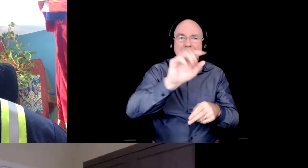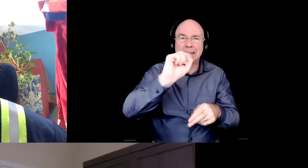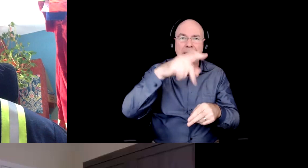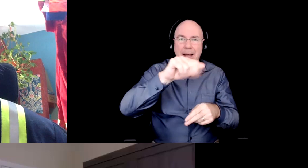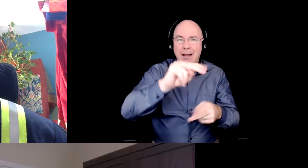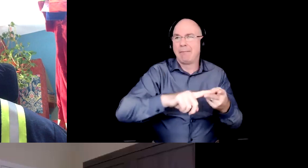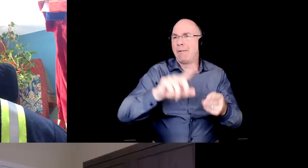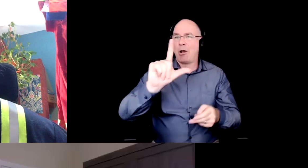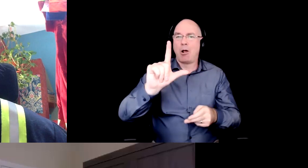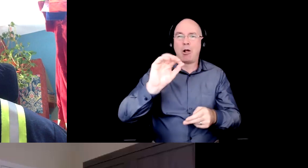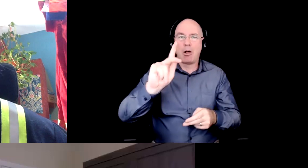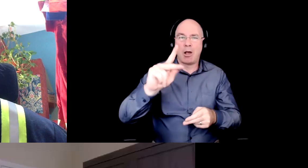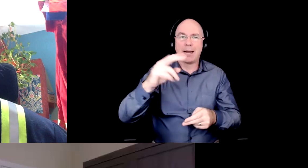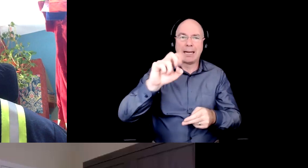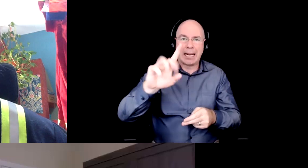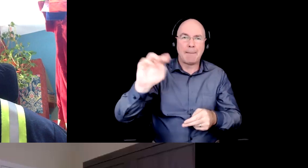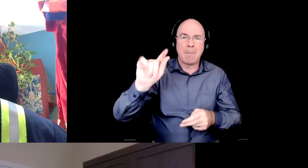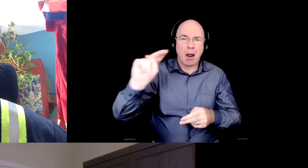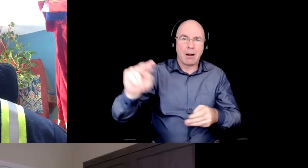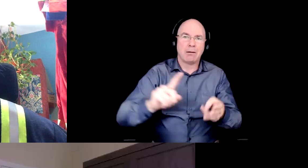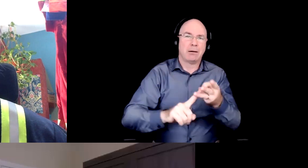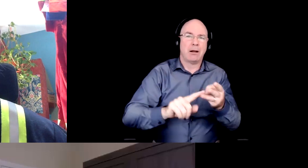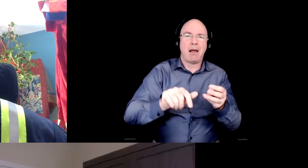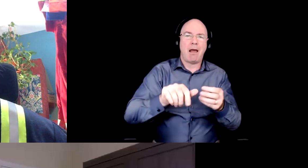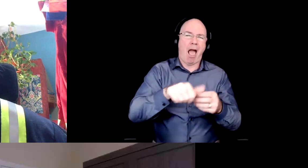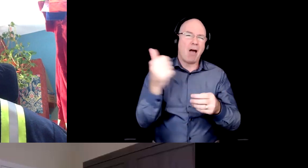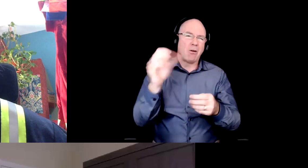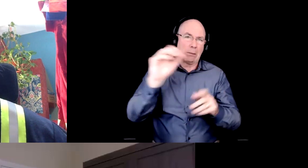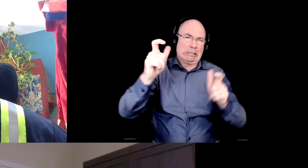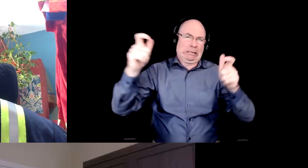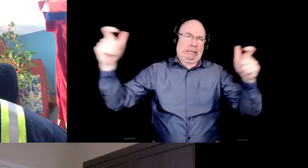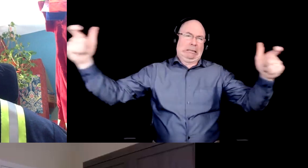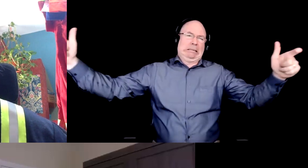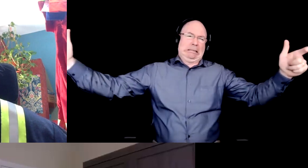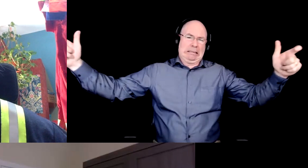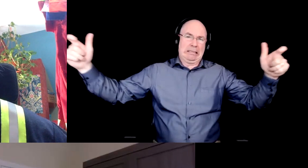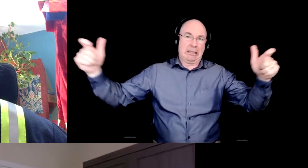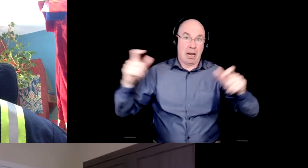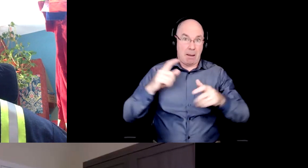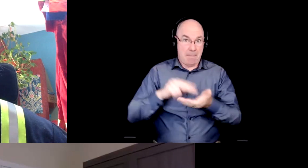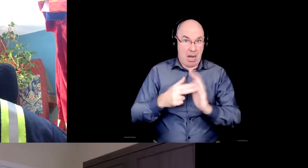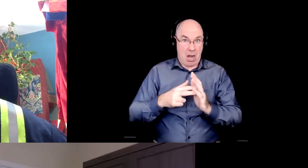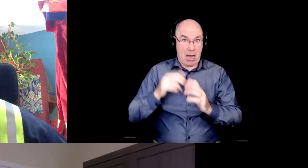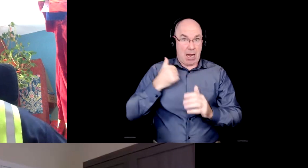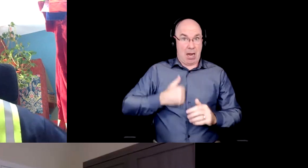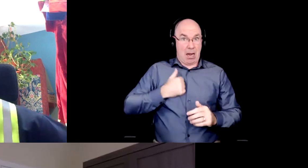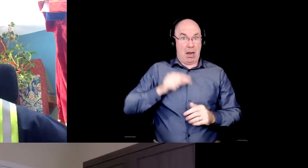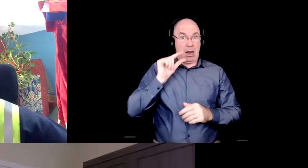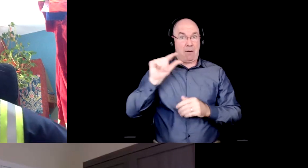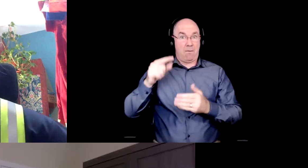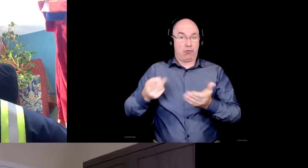Martin. You hear all of those big names. But I'm here to dispel the myth that we only do business with big